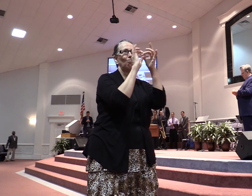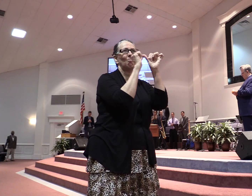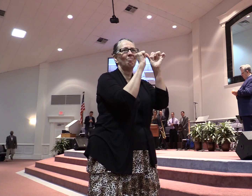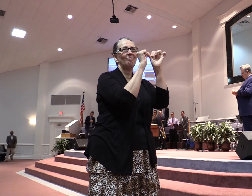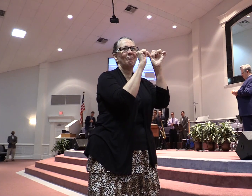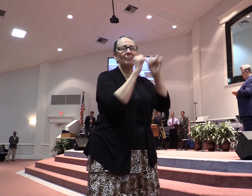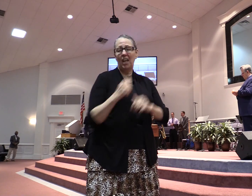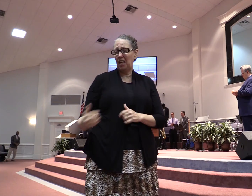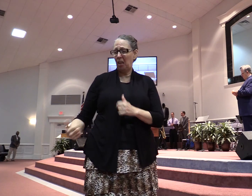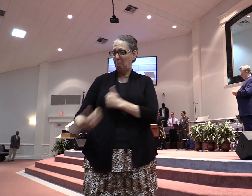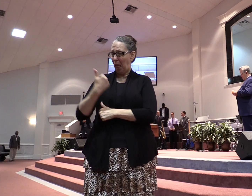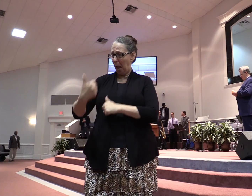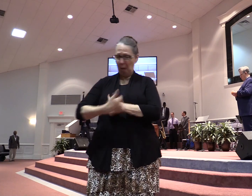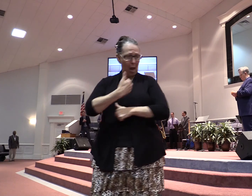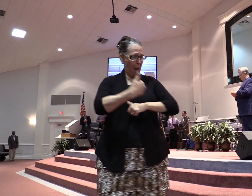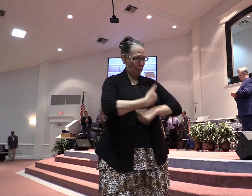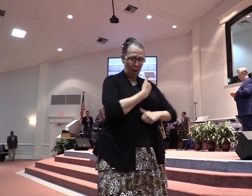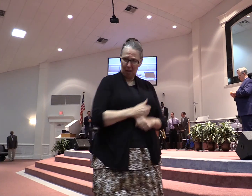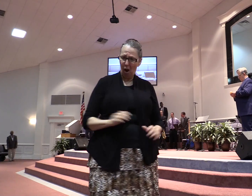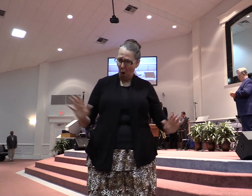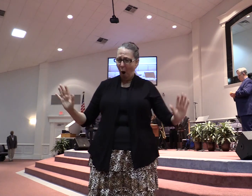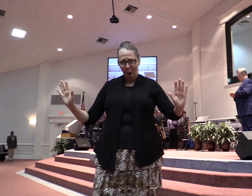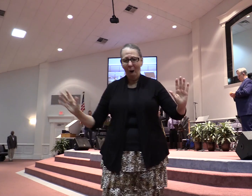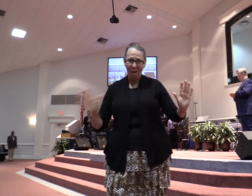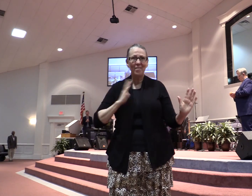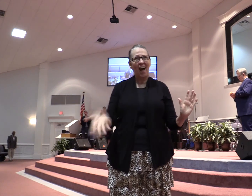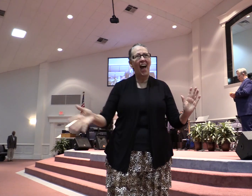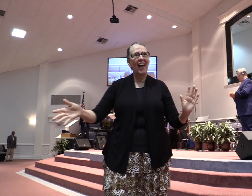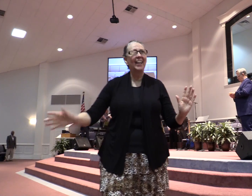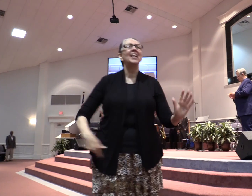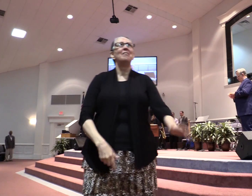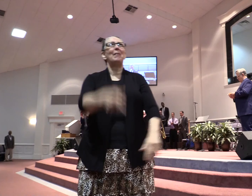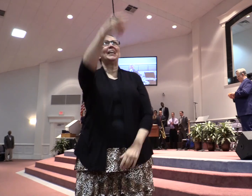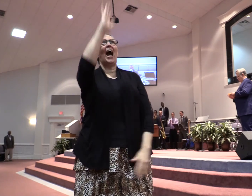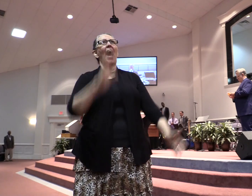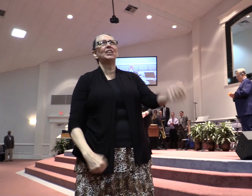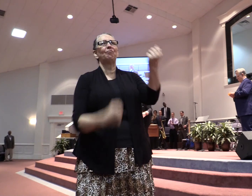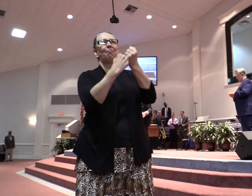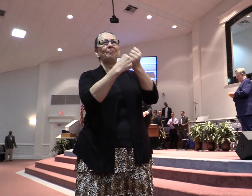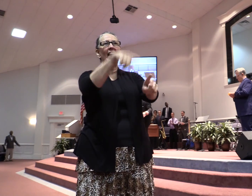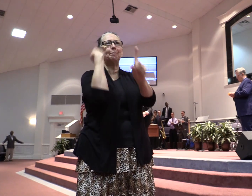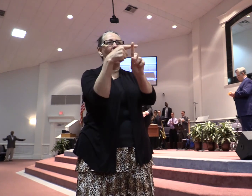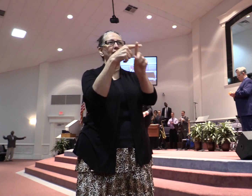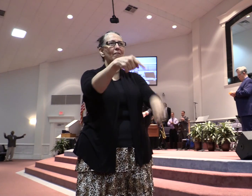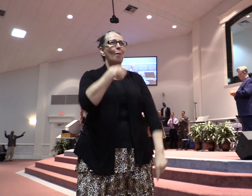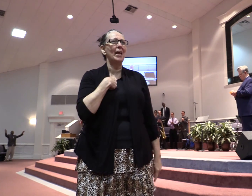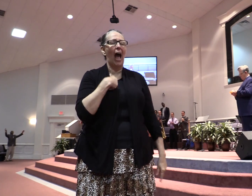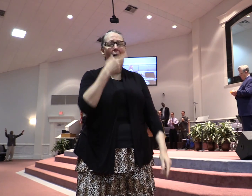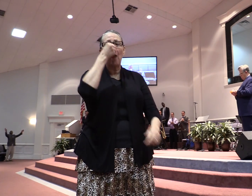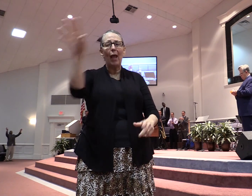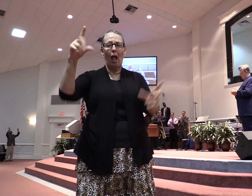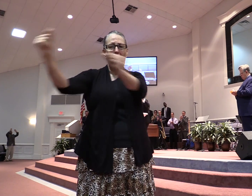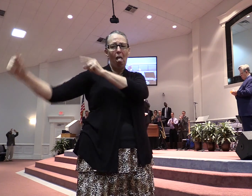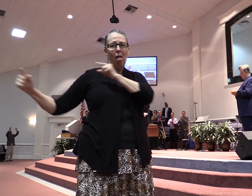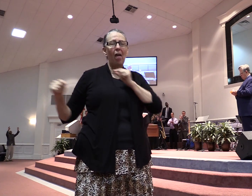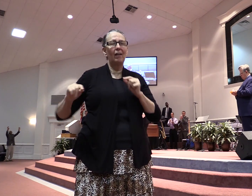the accusers accuse. Keep on praying. Sayers speak their words of negativity. You